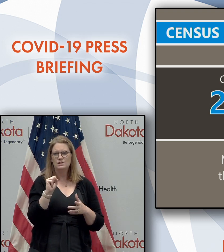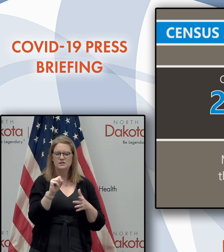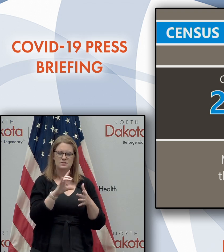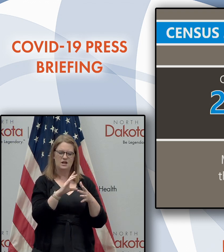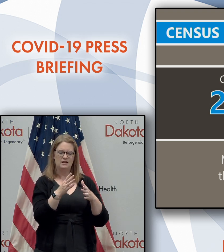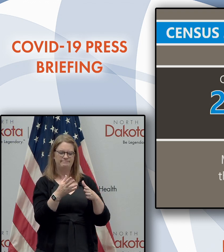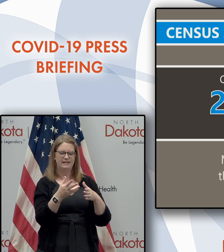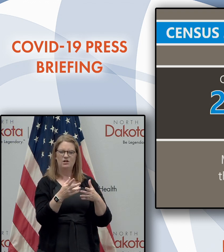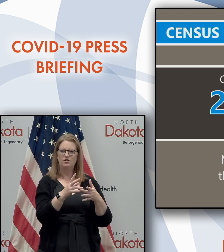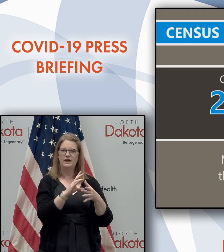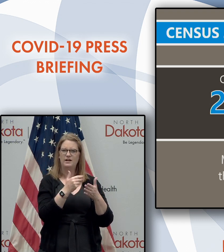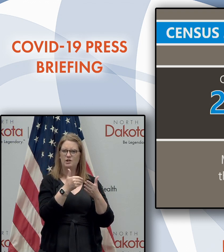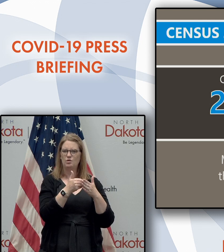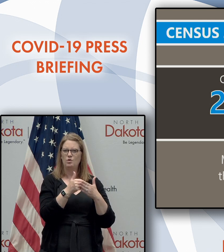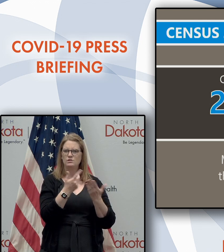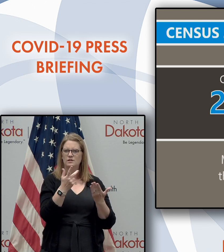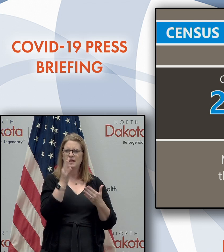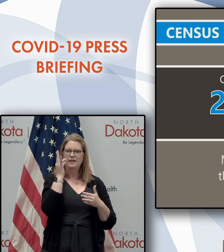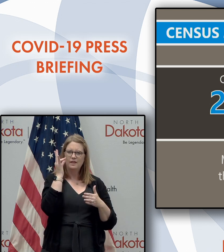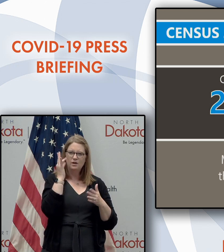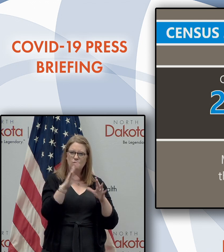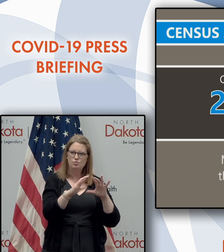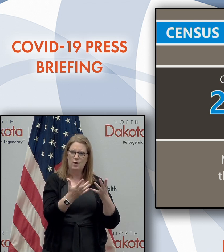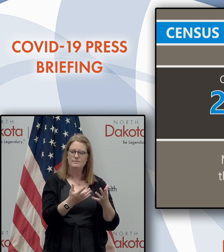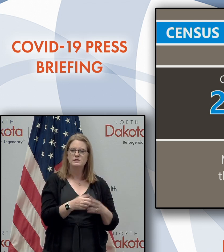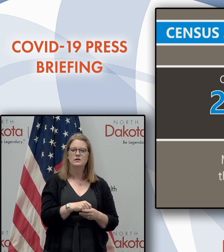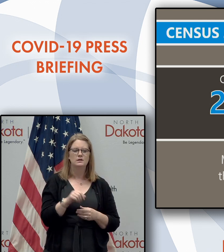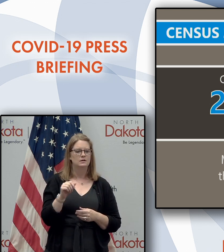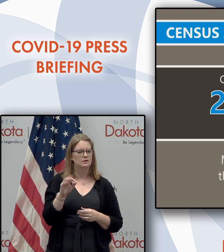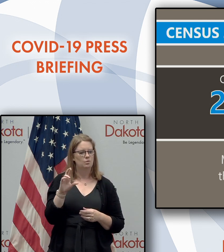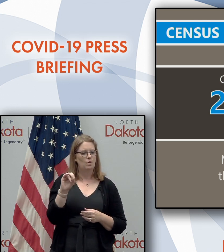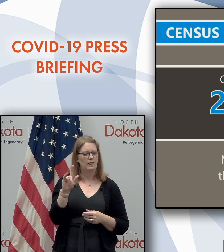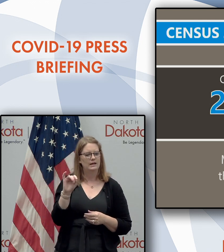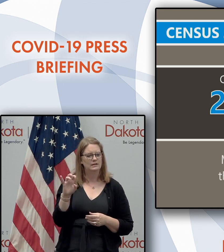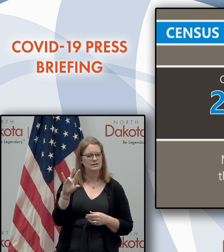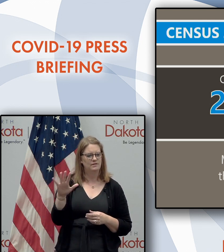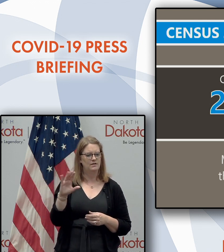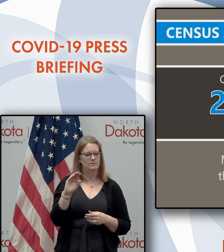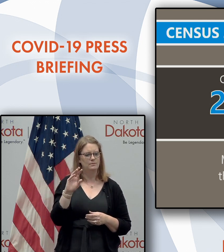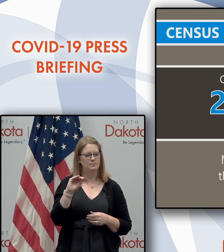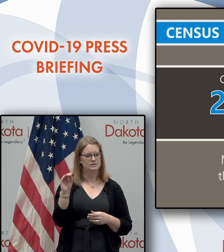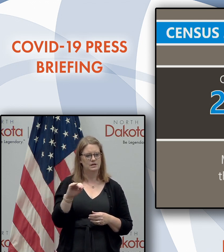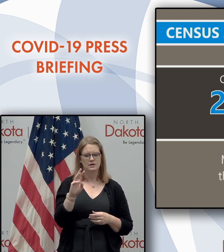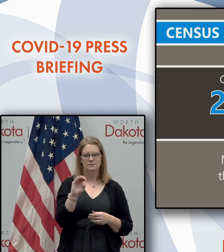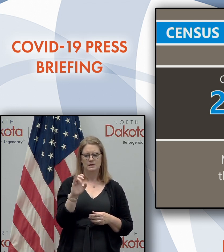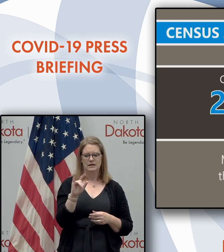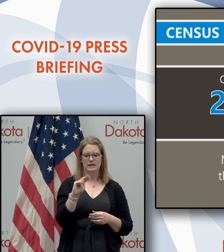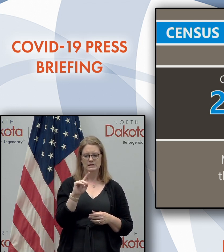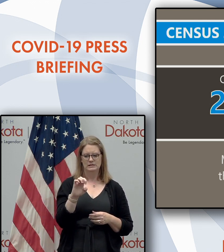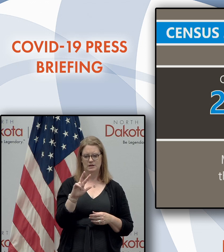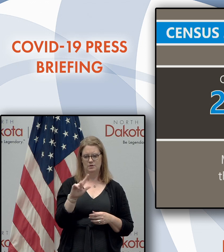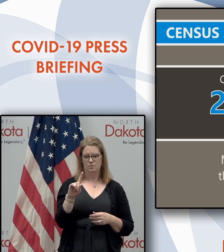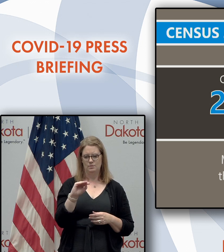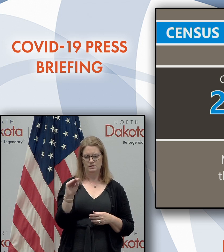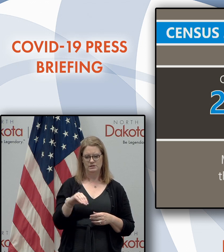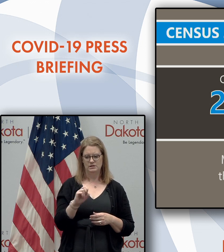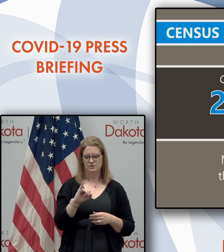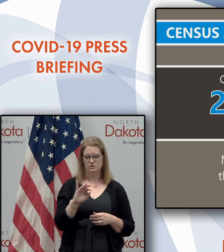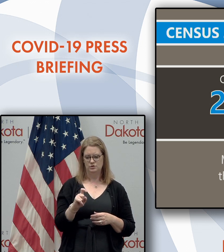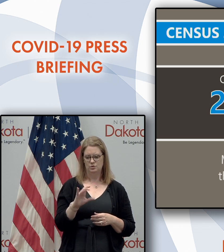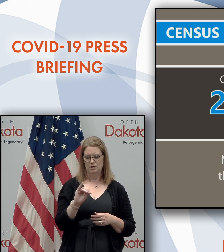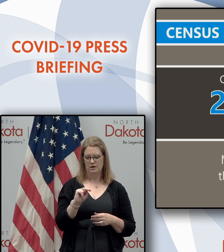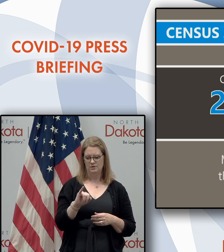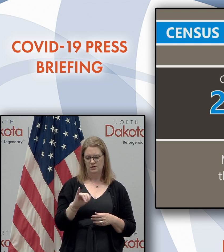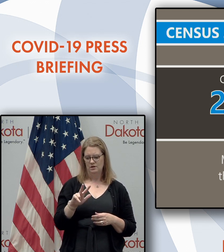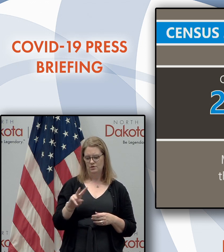nations. And so Rolette County, the response rate 30.5%, McKenzie County, response rate 31%, Sioux County, response